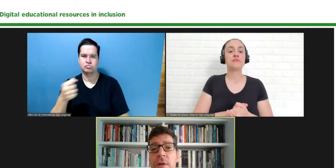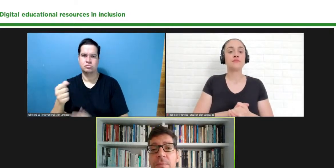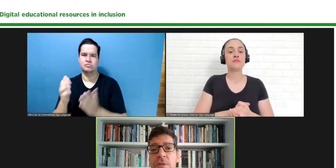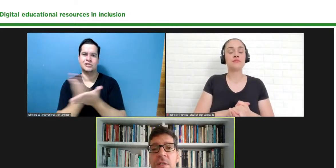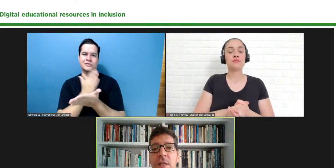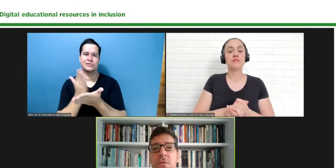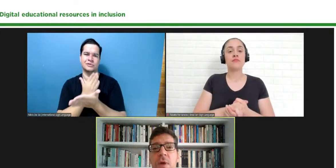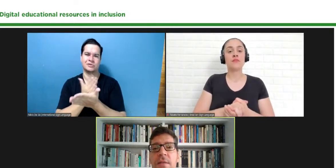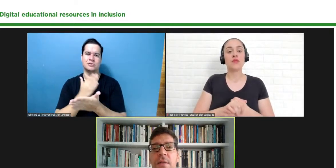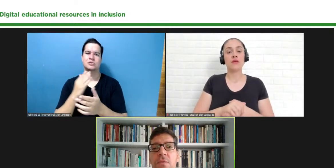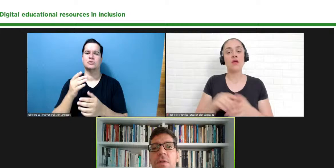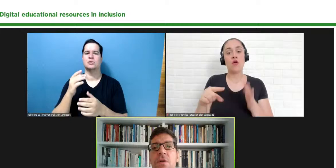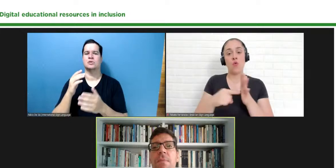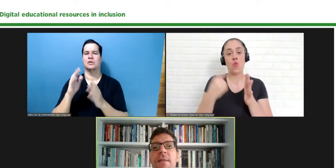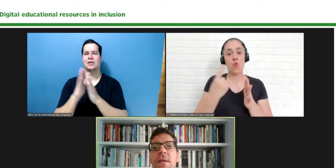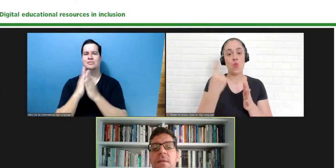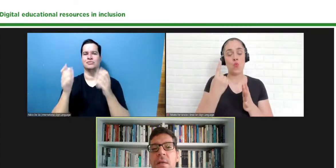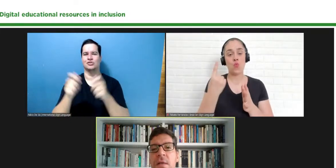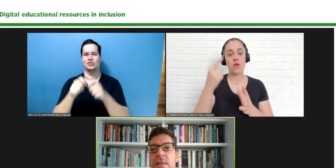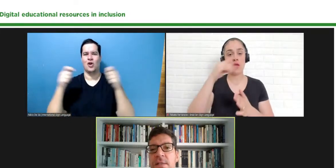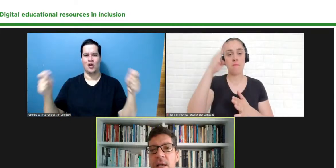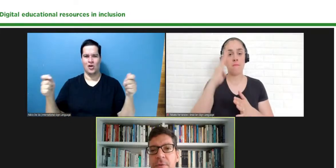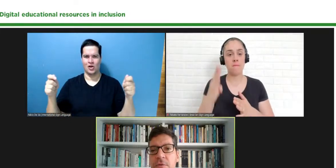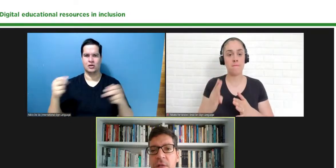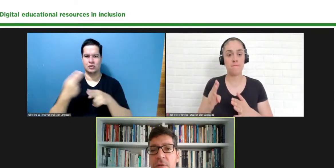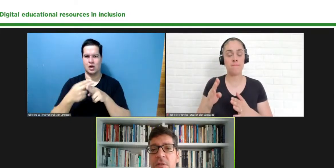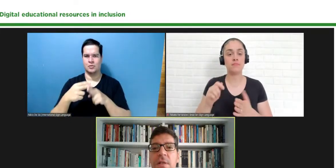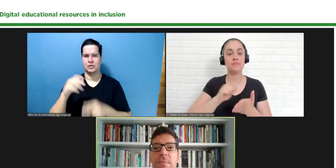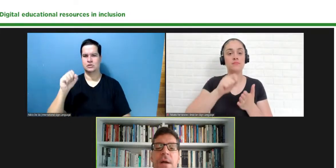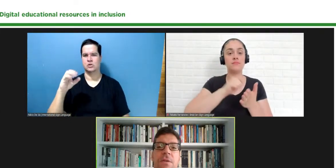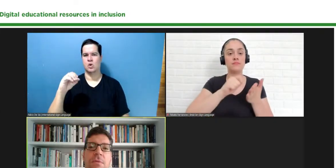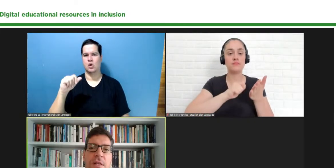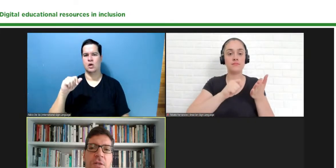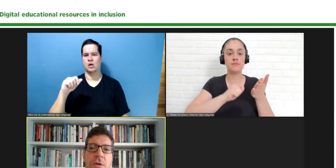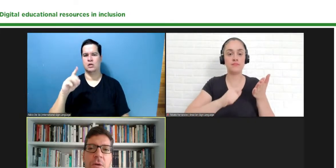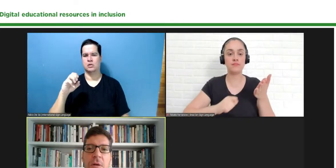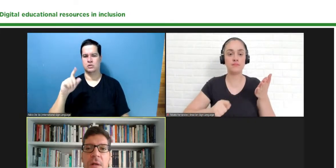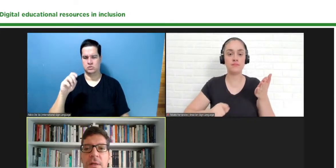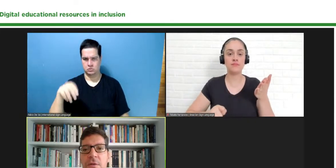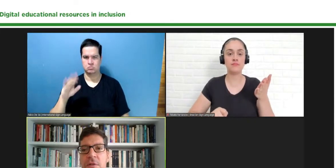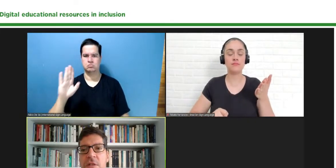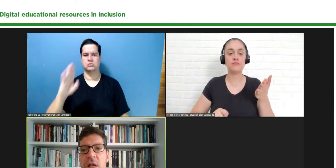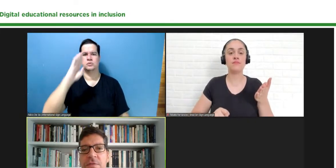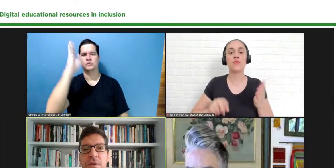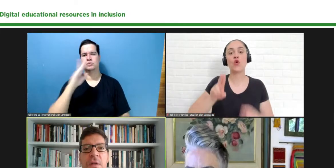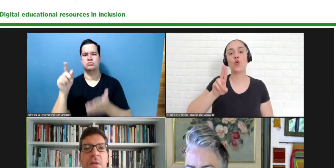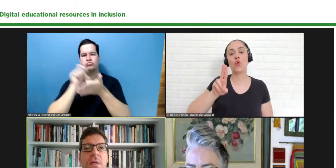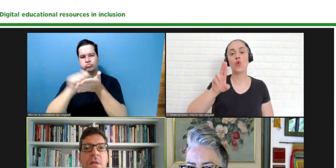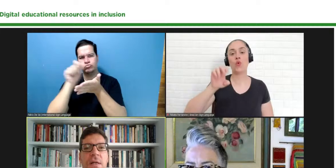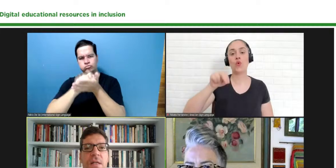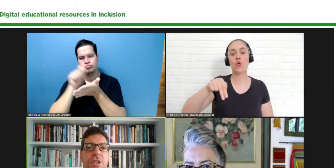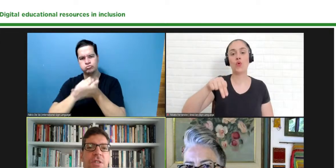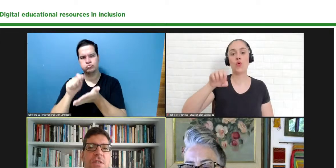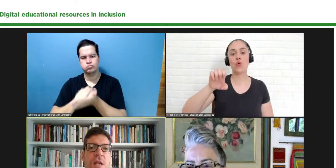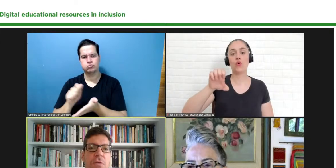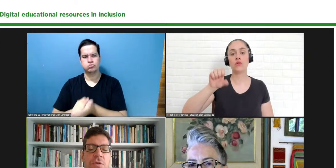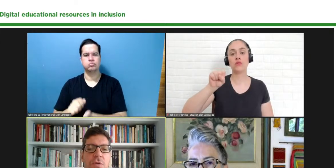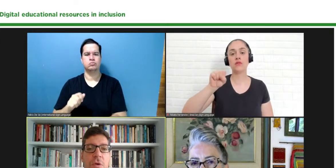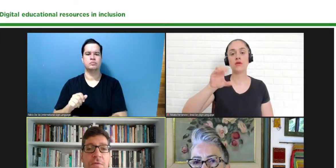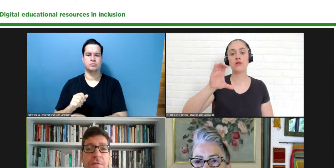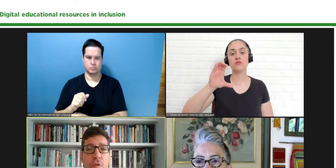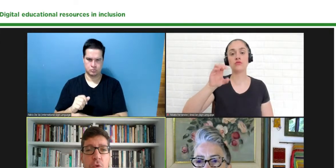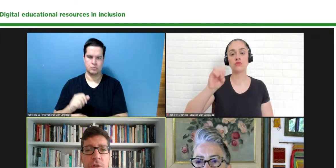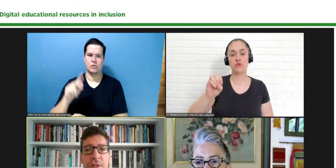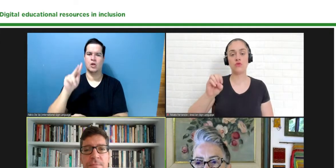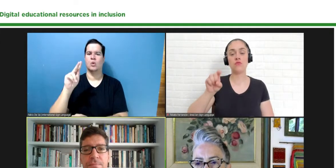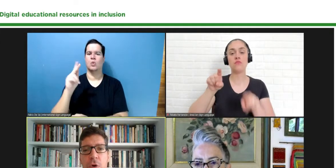The only Brazilian writer recommended simultaneously by UNESCO and UNICEF, and she's the author